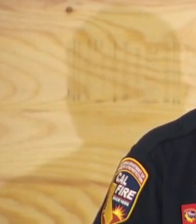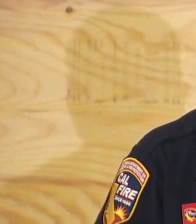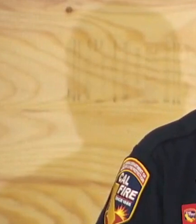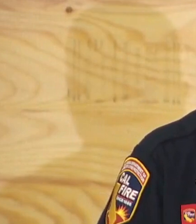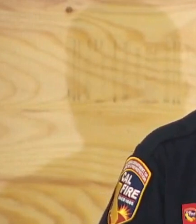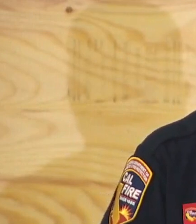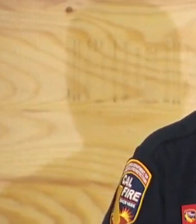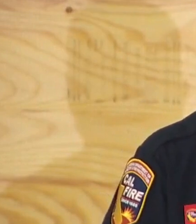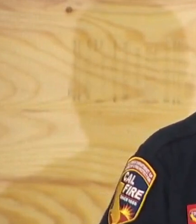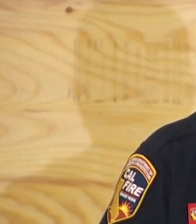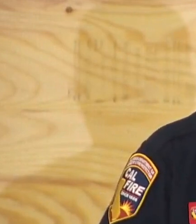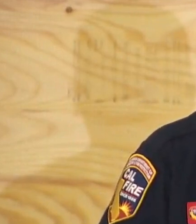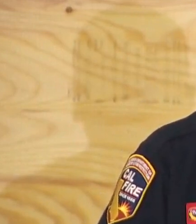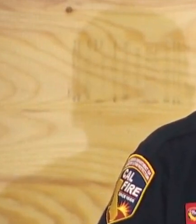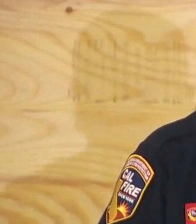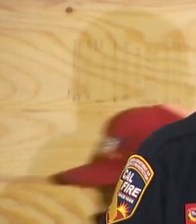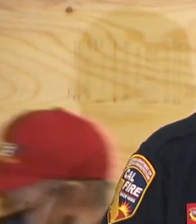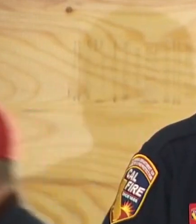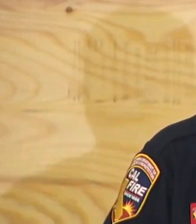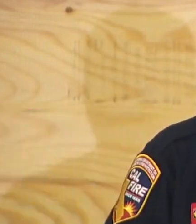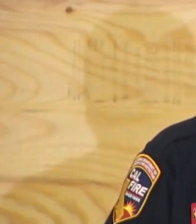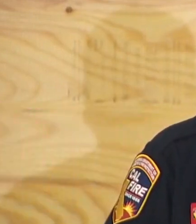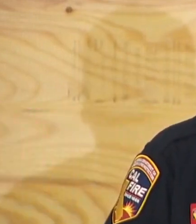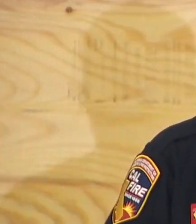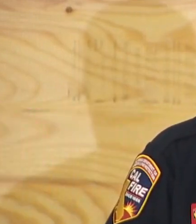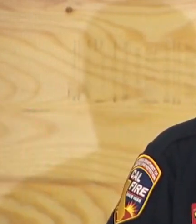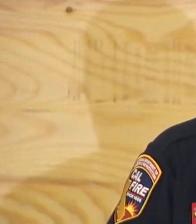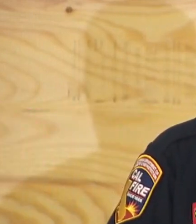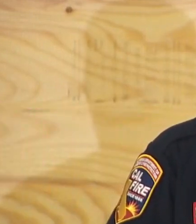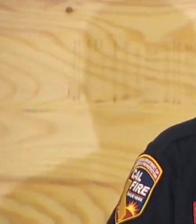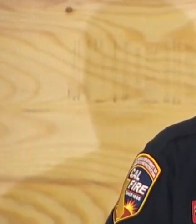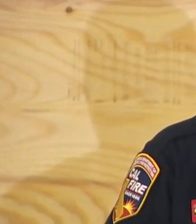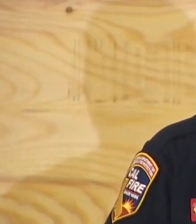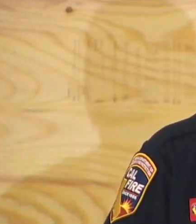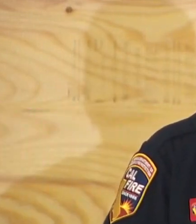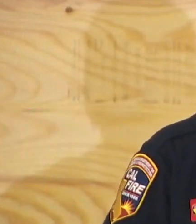time for just a few questions, if we have any questions, please.